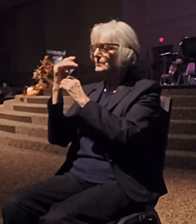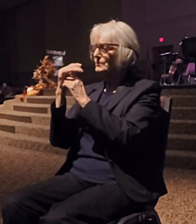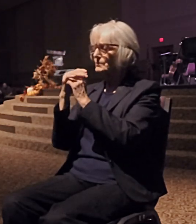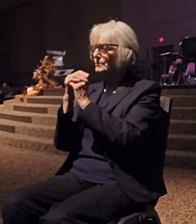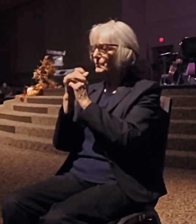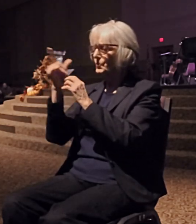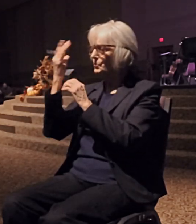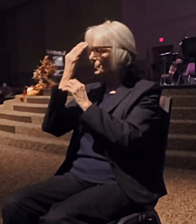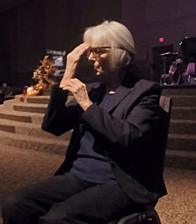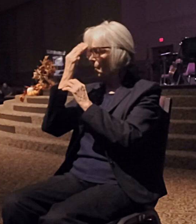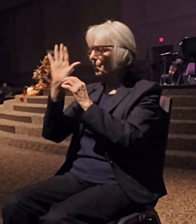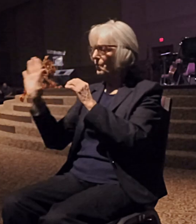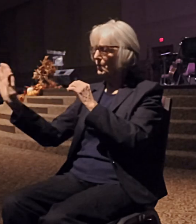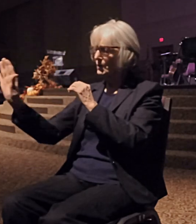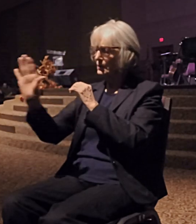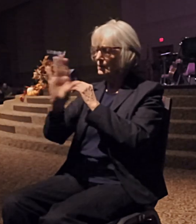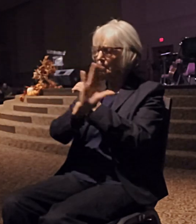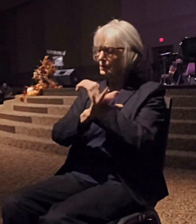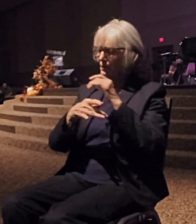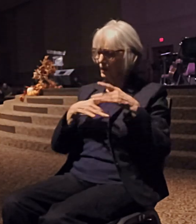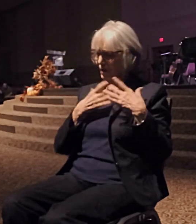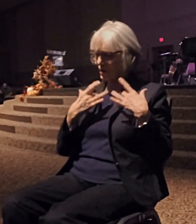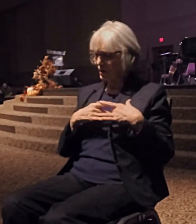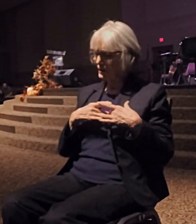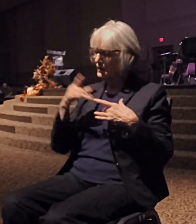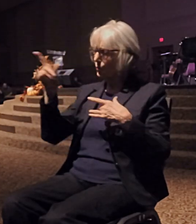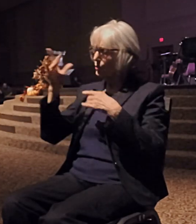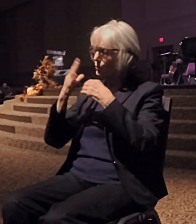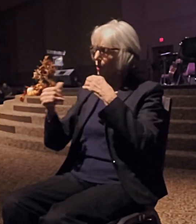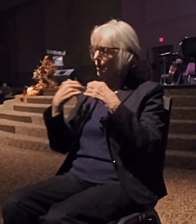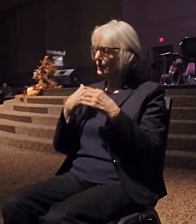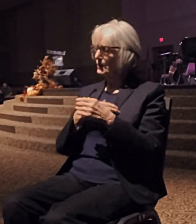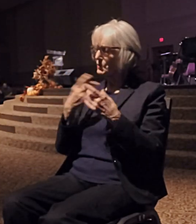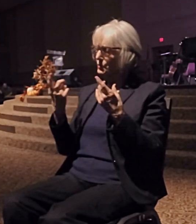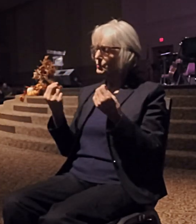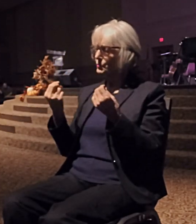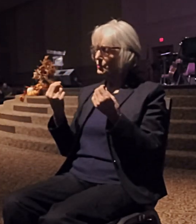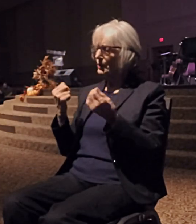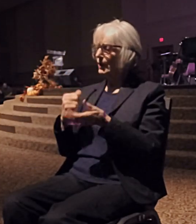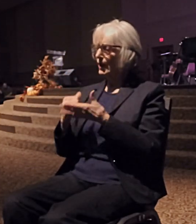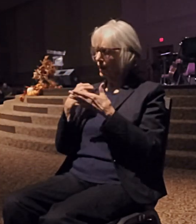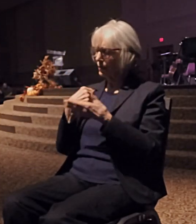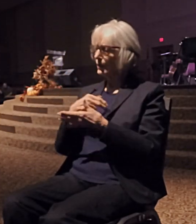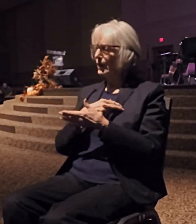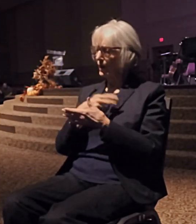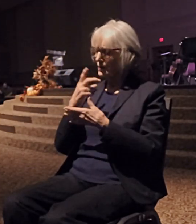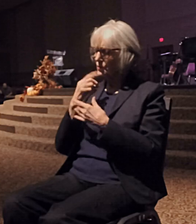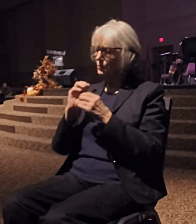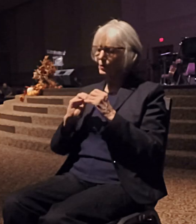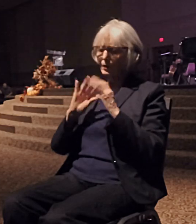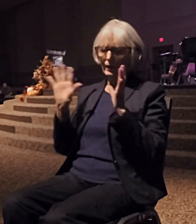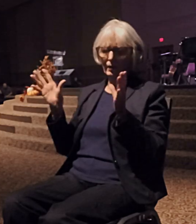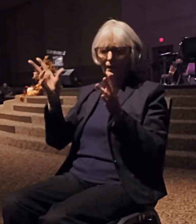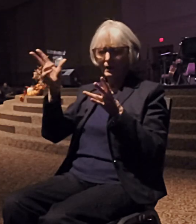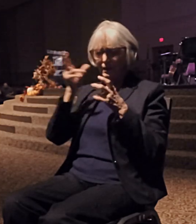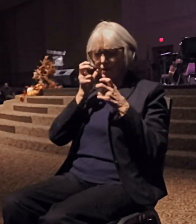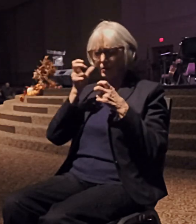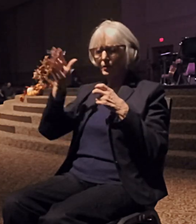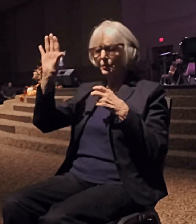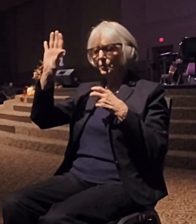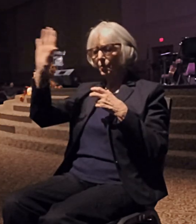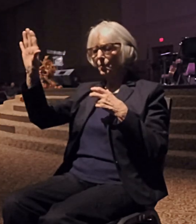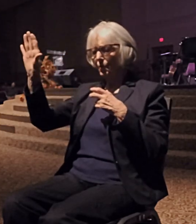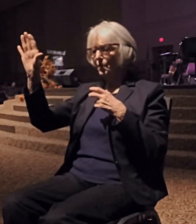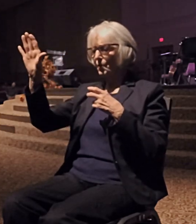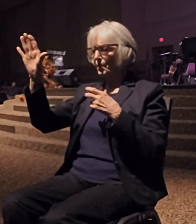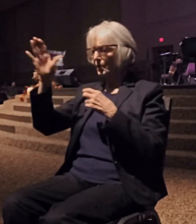you know where each one of our hearts are. You know what you've called each one of us to. May we clearly hear your calling.